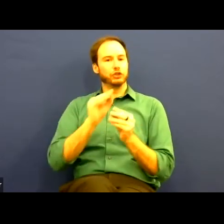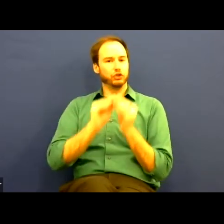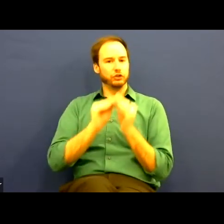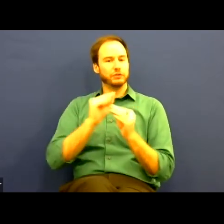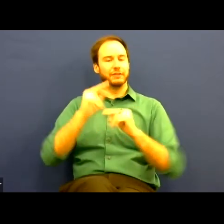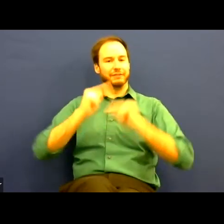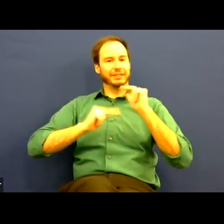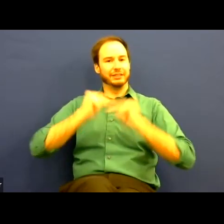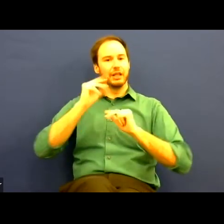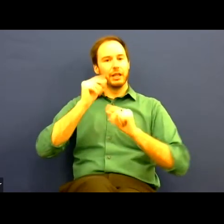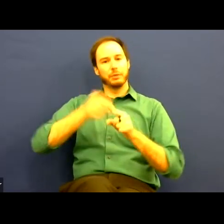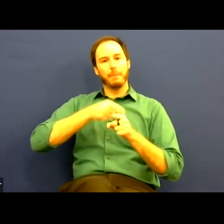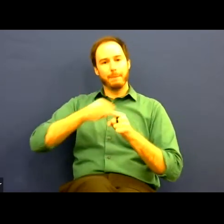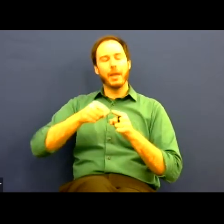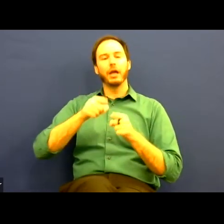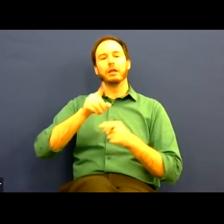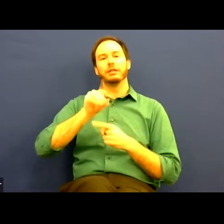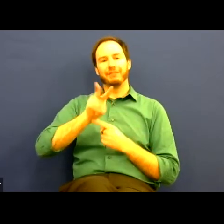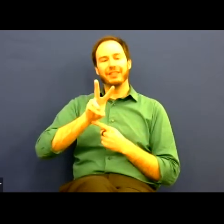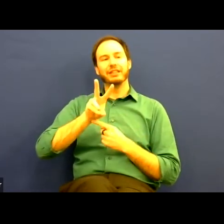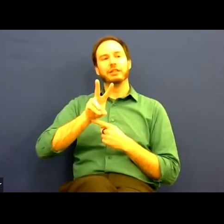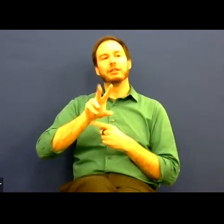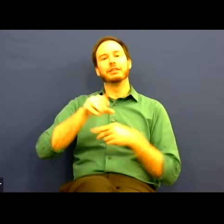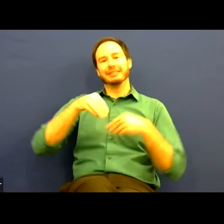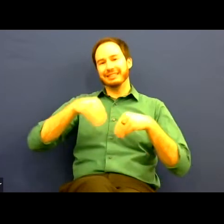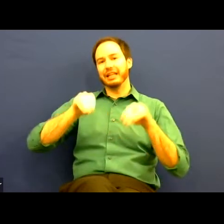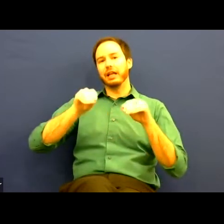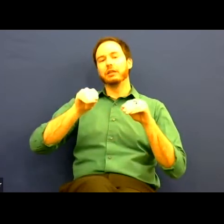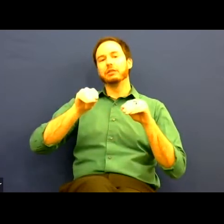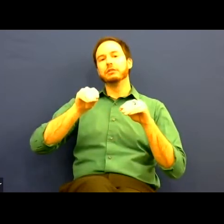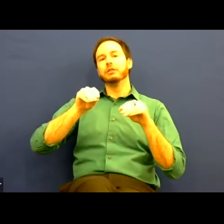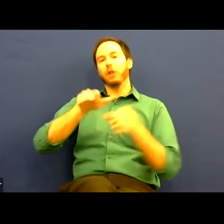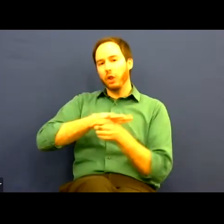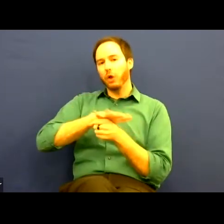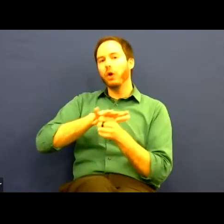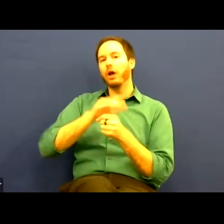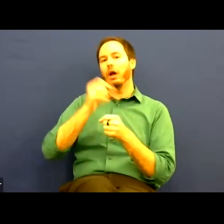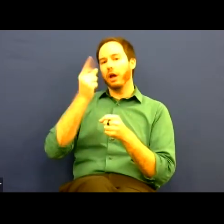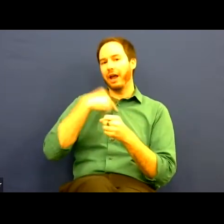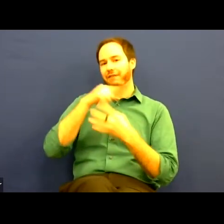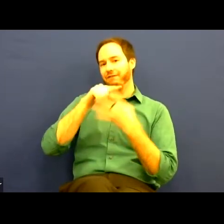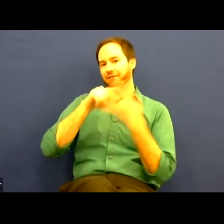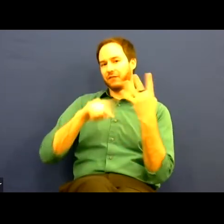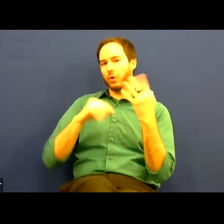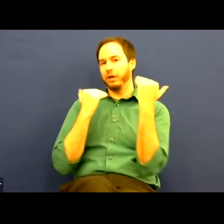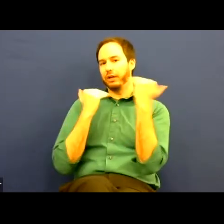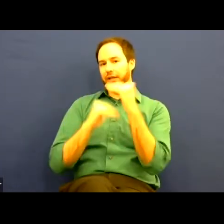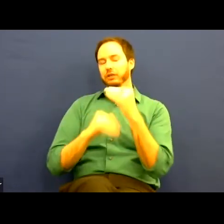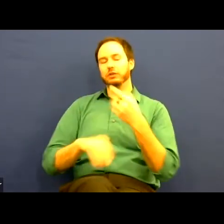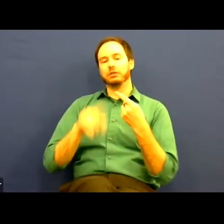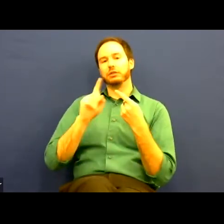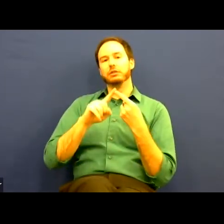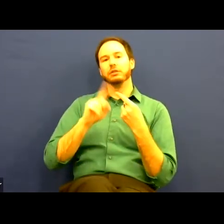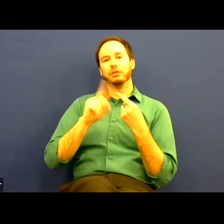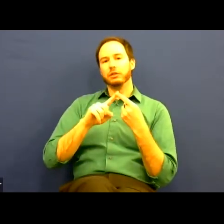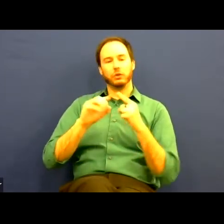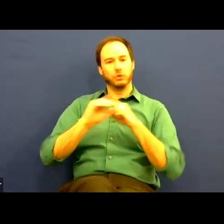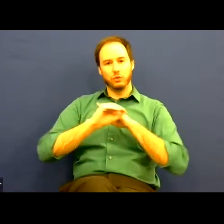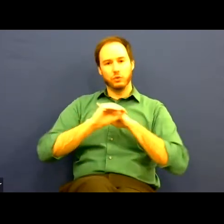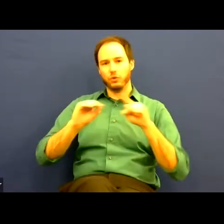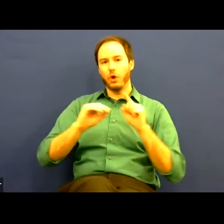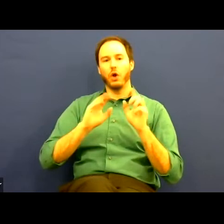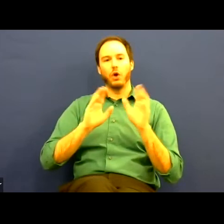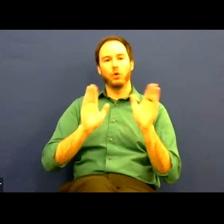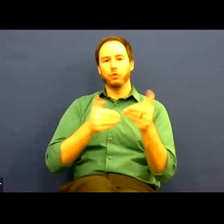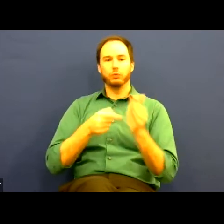and specialty motor vehicle sales location with the following conditions. The site shall include no